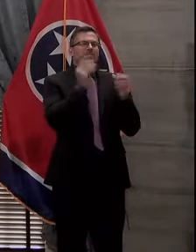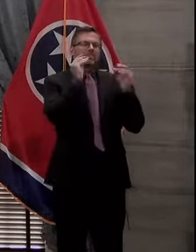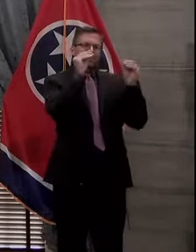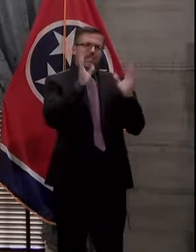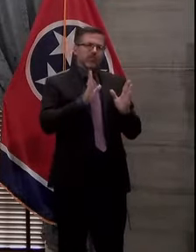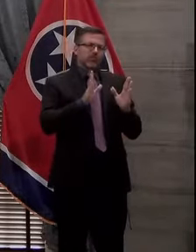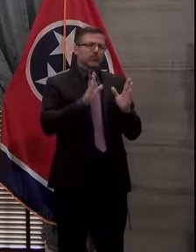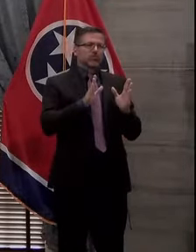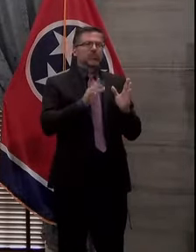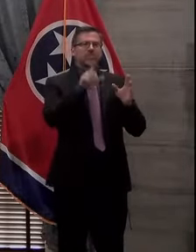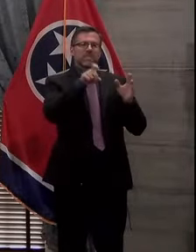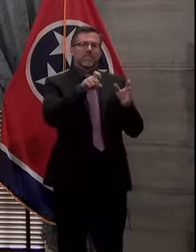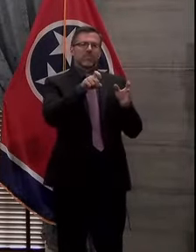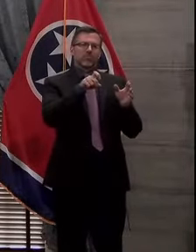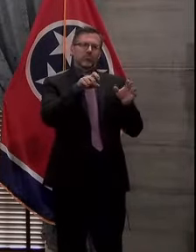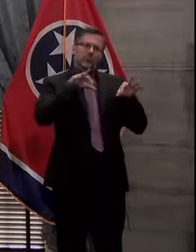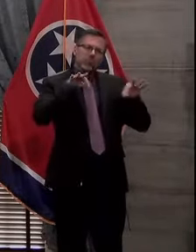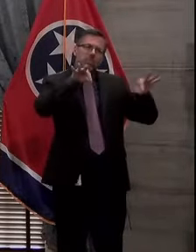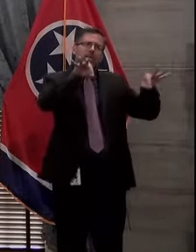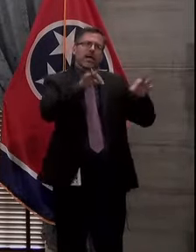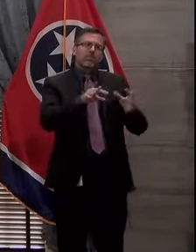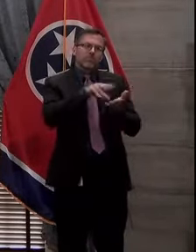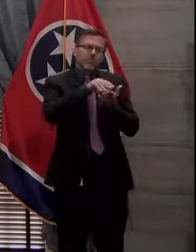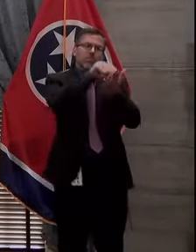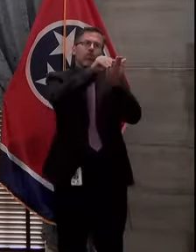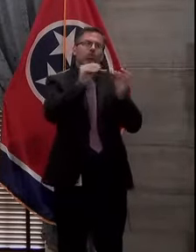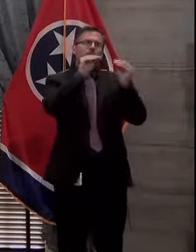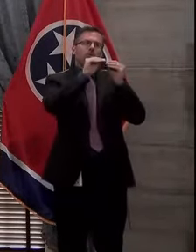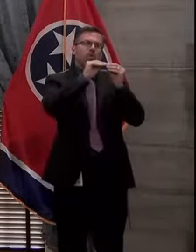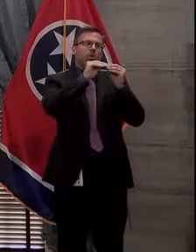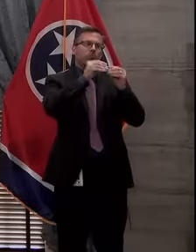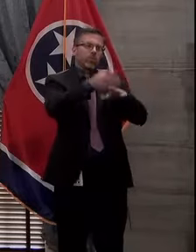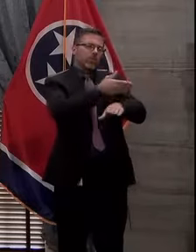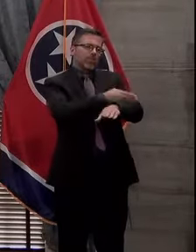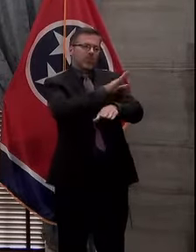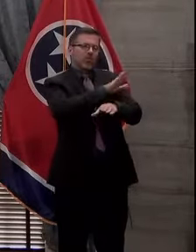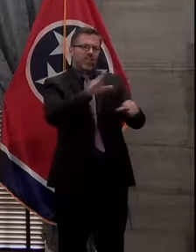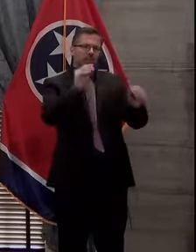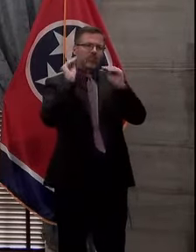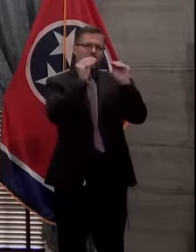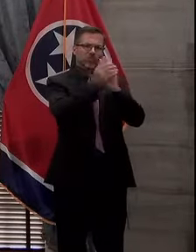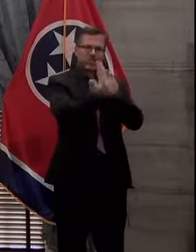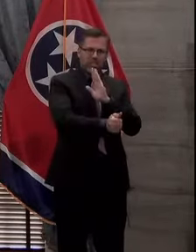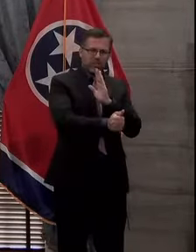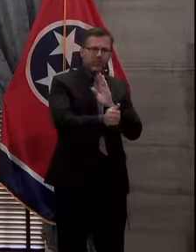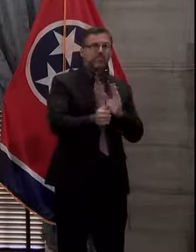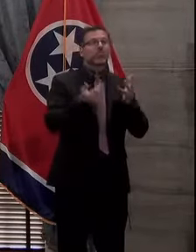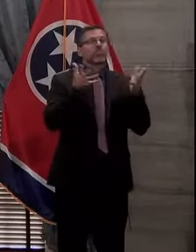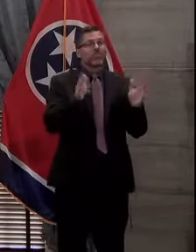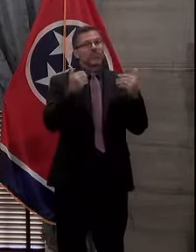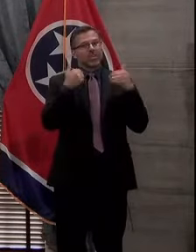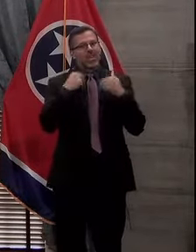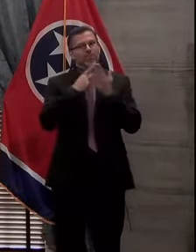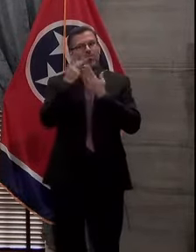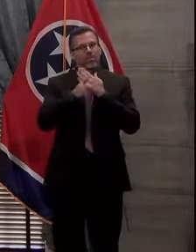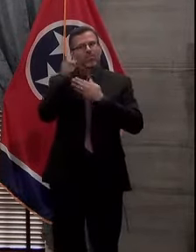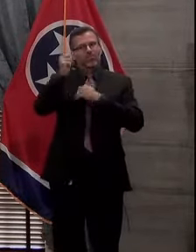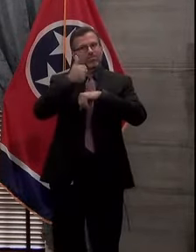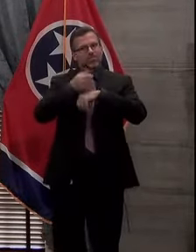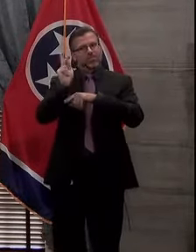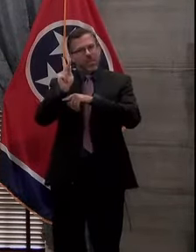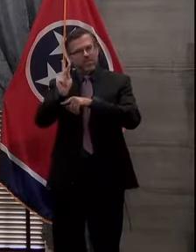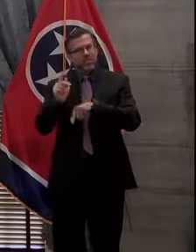how we offered free principal professional development through the University of Tennessee at Knoxville, as well as free teacher professional development through